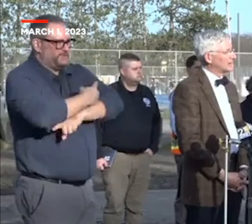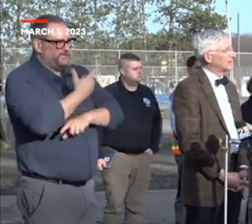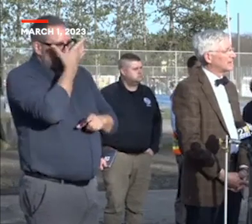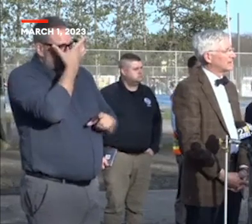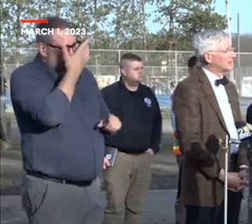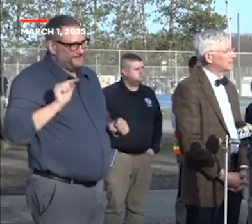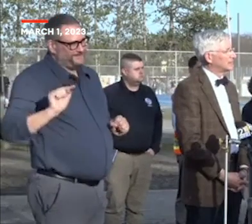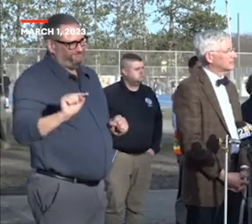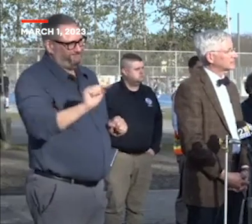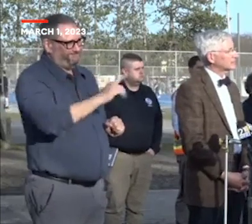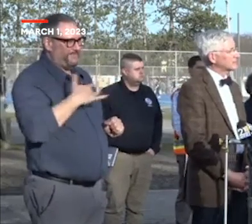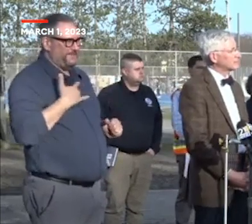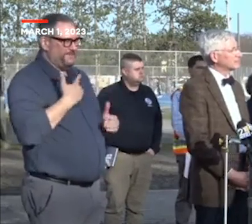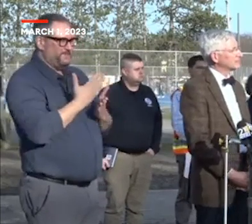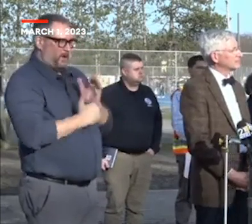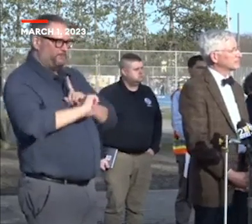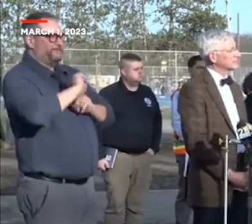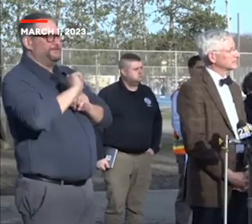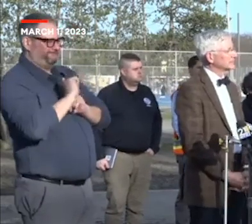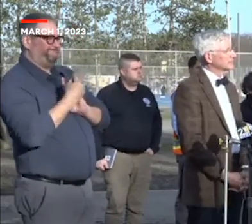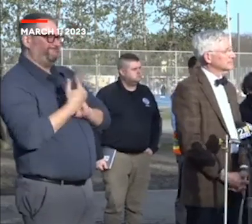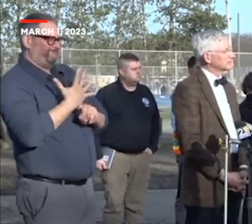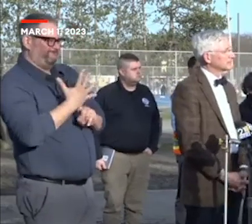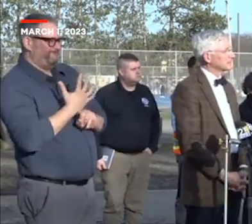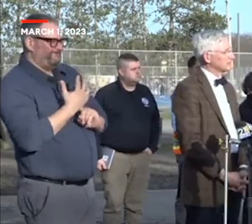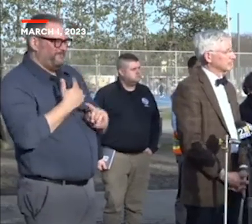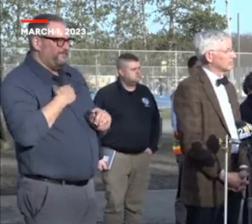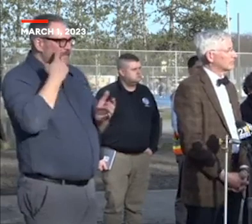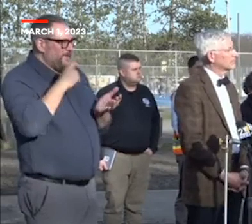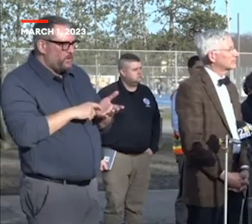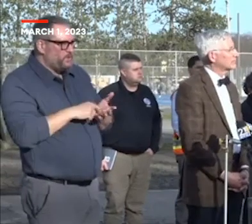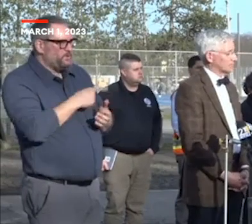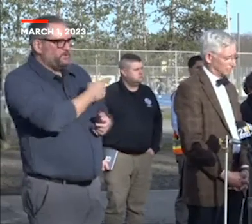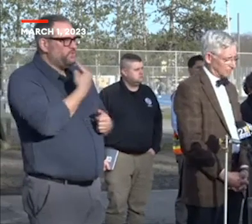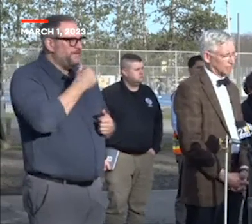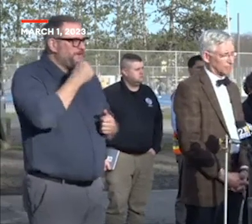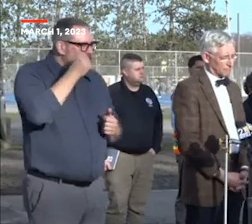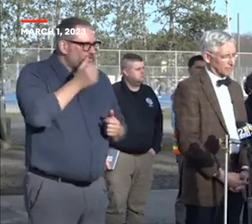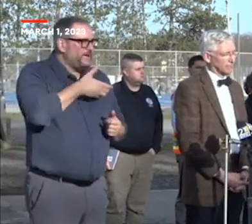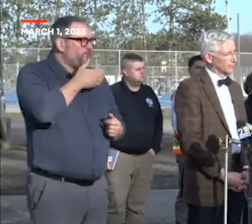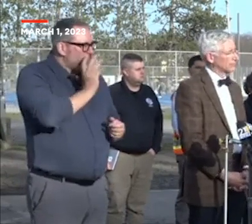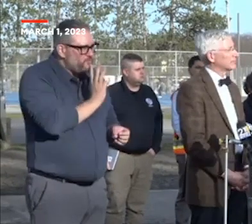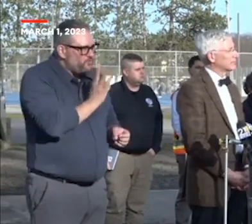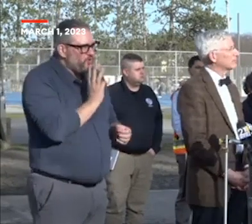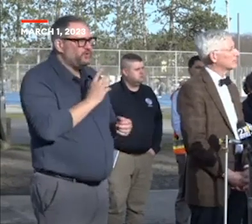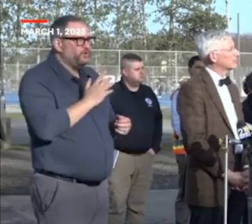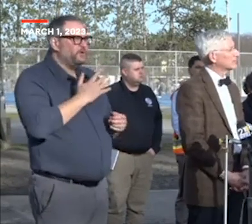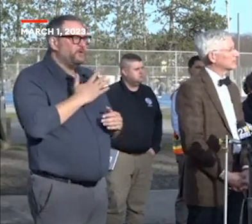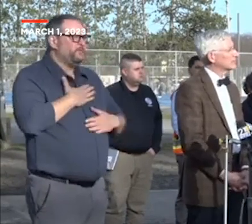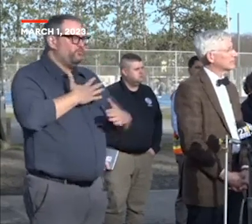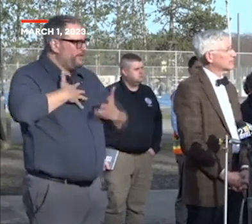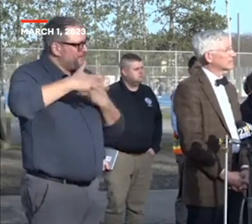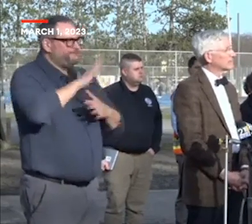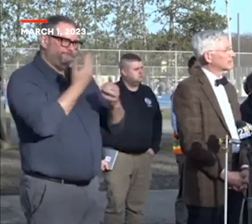and symptoms. And we know that EPA Administrator Regan reiterated what you just said yesterday, drinking water, breathing seems to be safe. But a